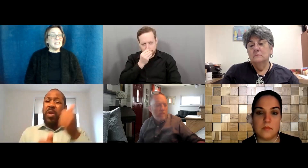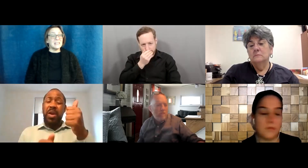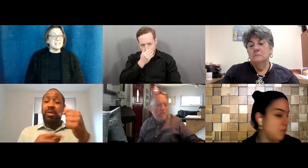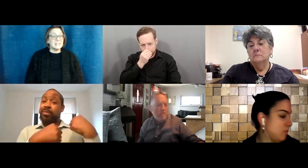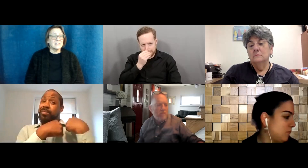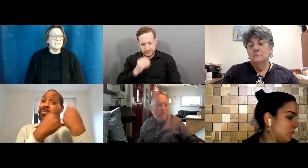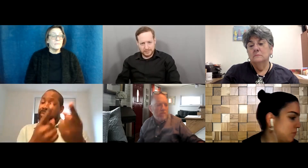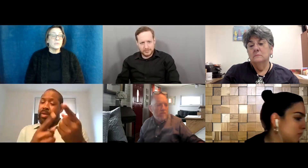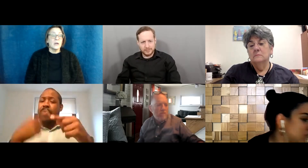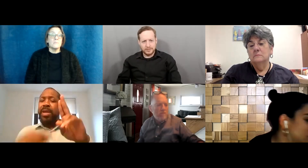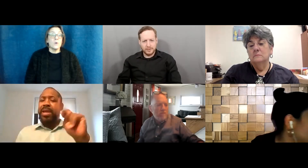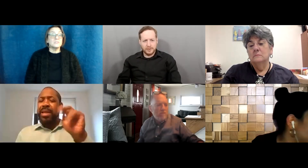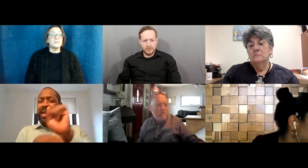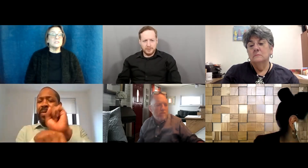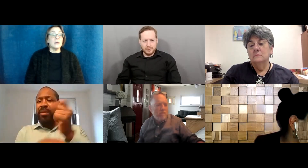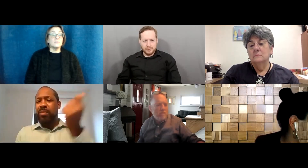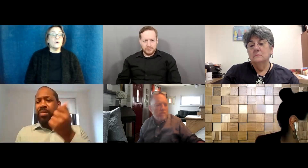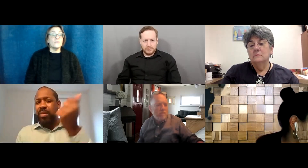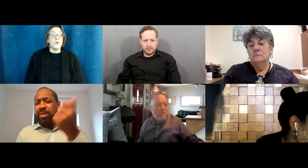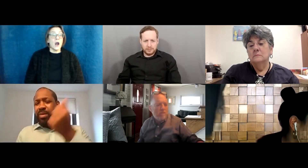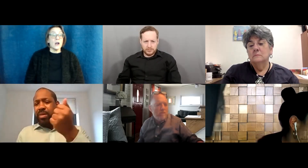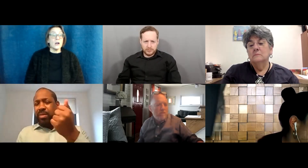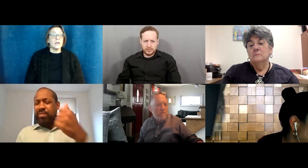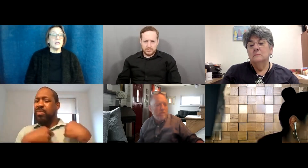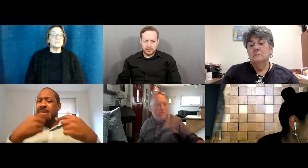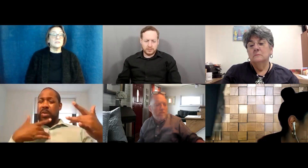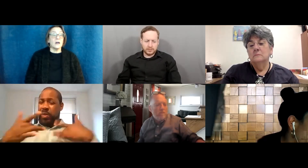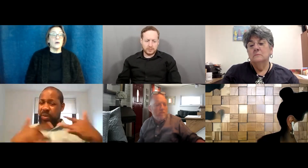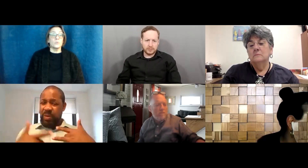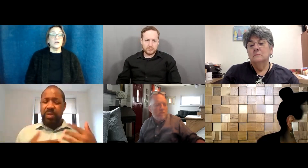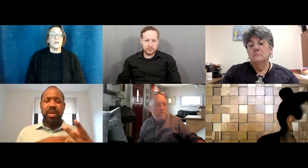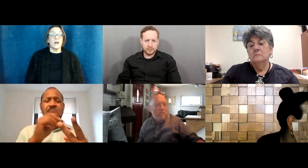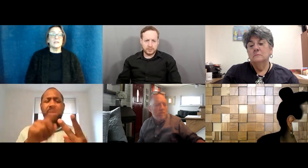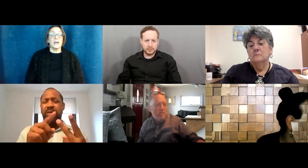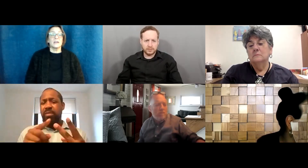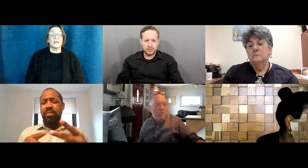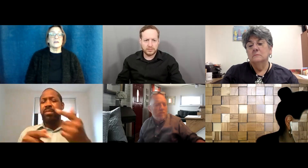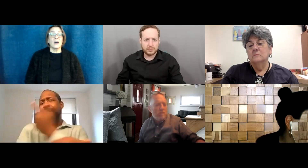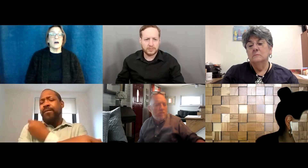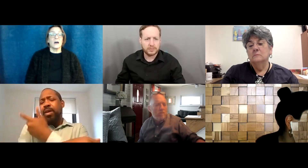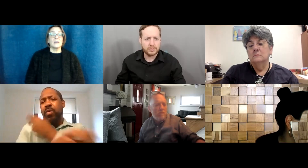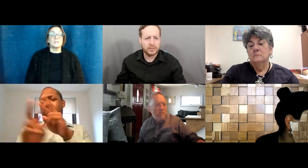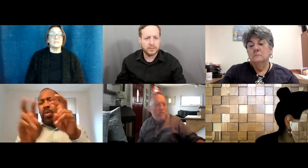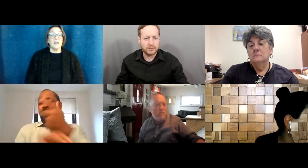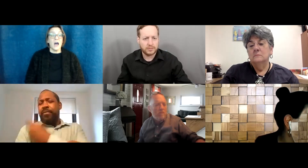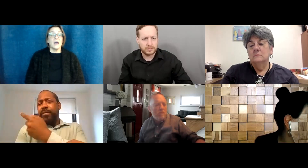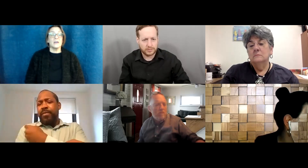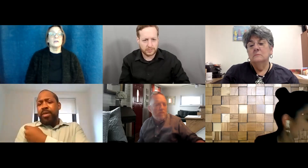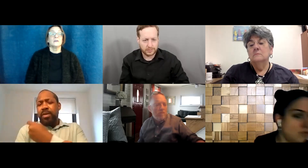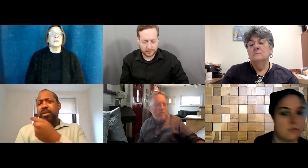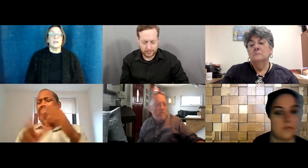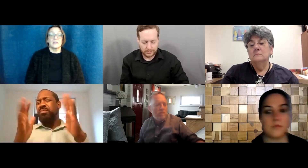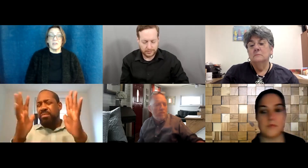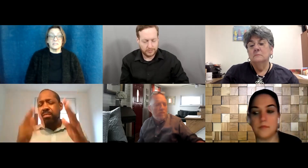most needed? Most of the time so far, it's working on getting